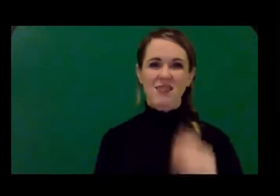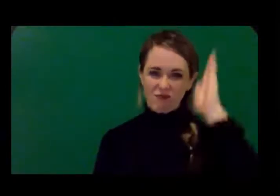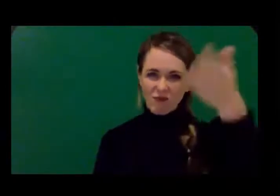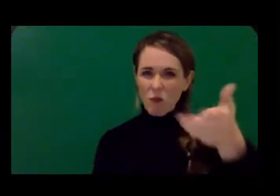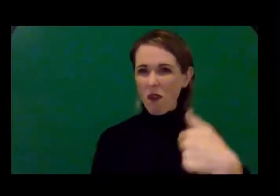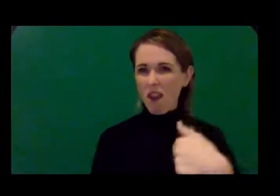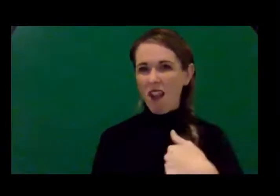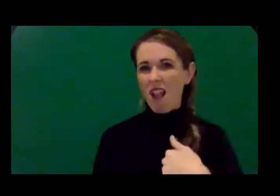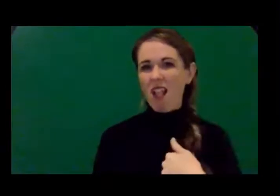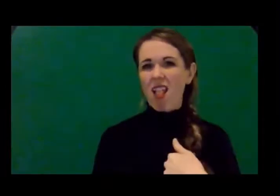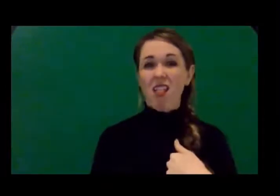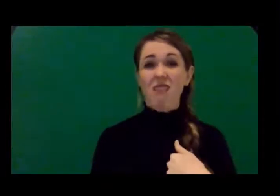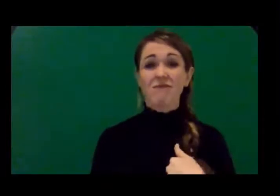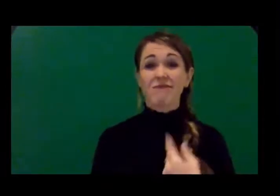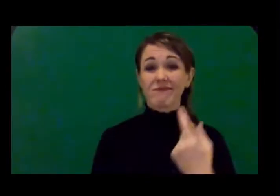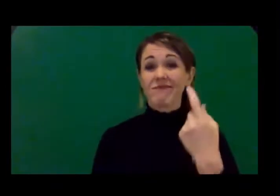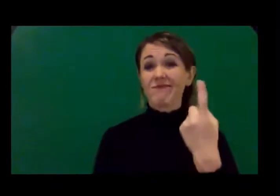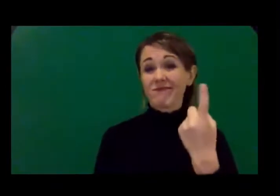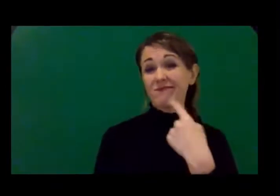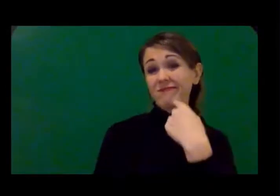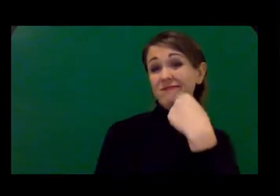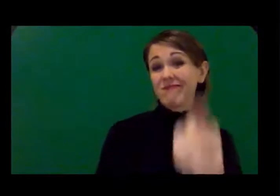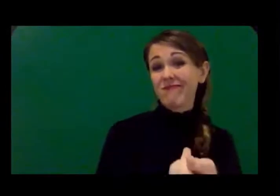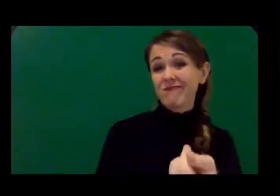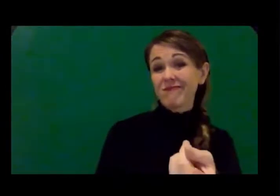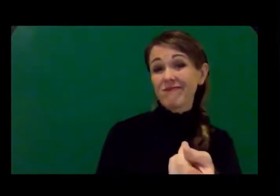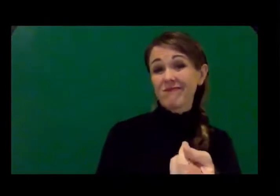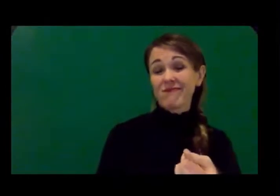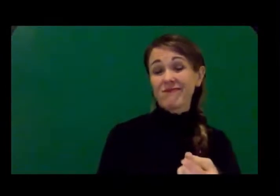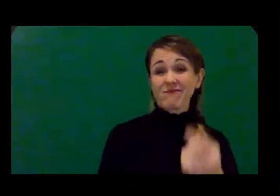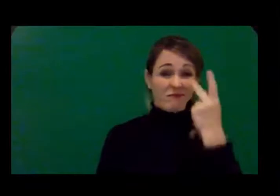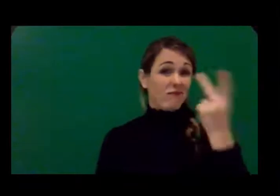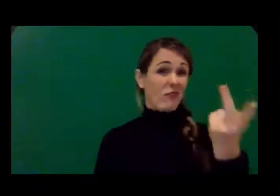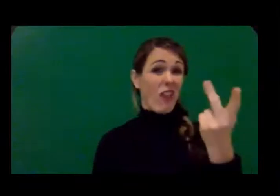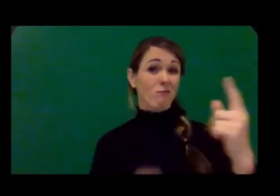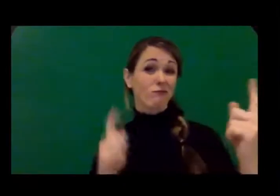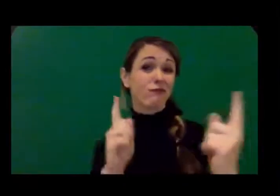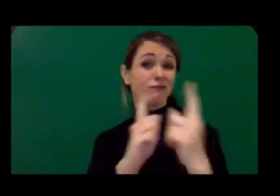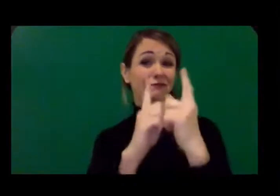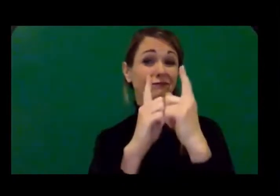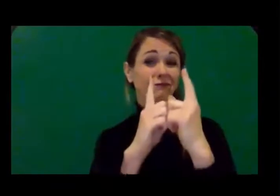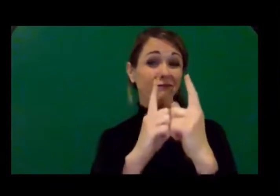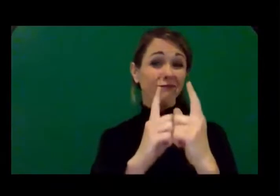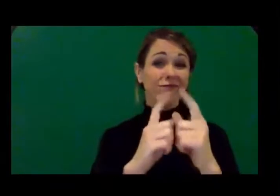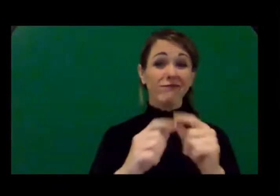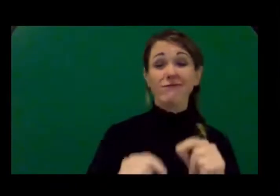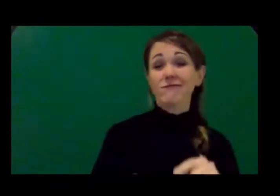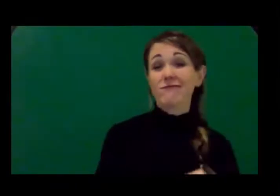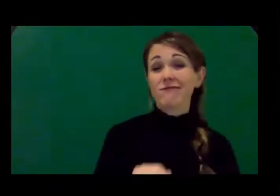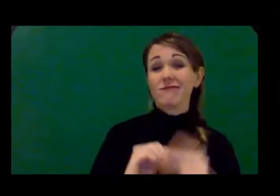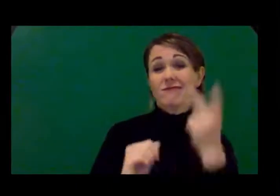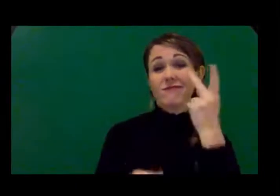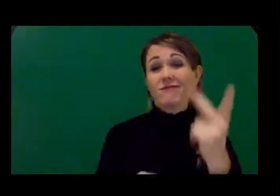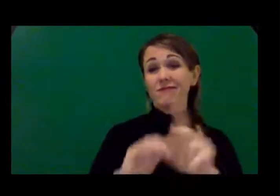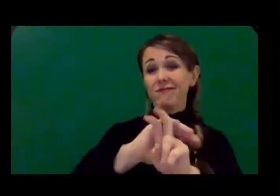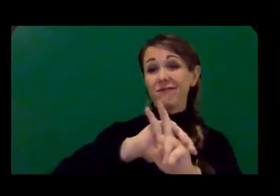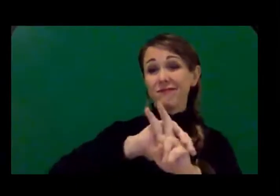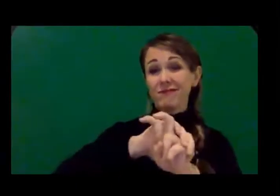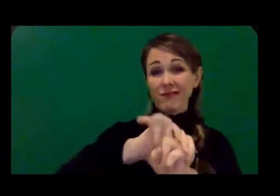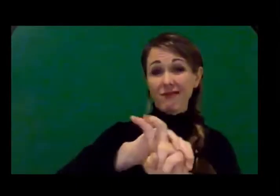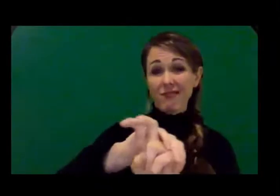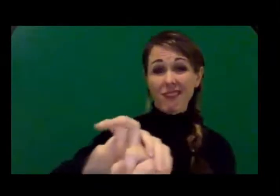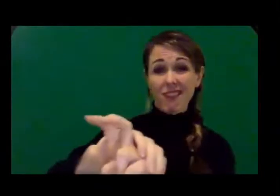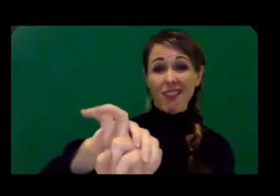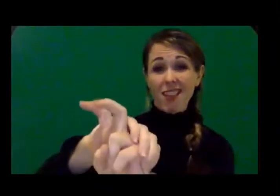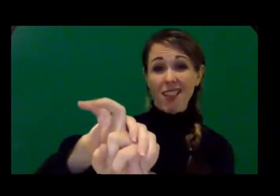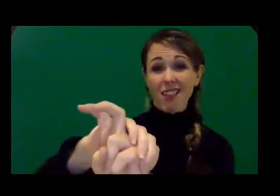So she's telling everybody, whoever she meets, sees a snail. Hey, you